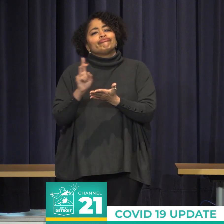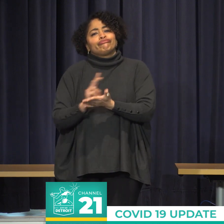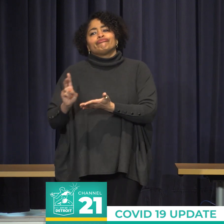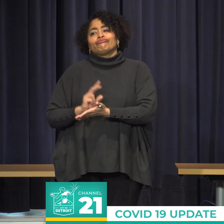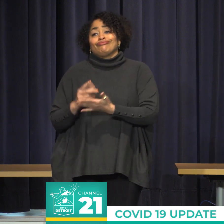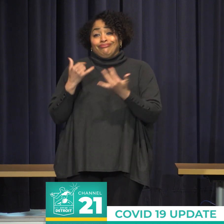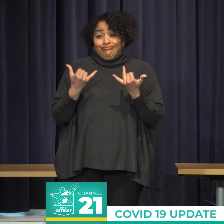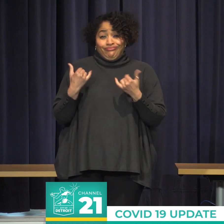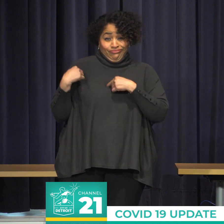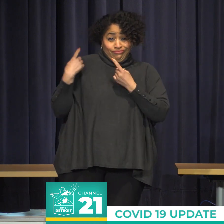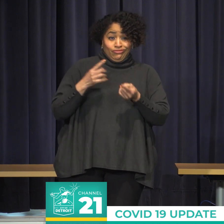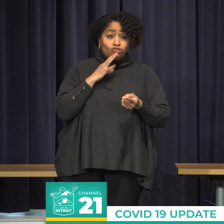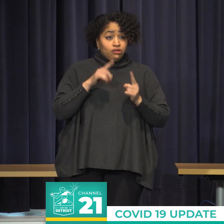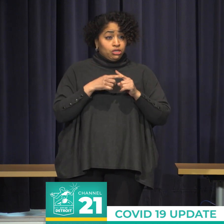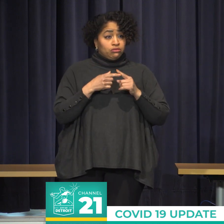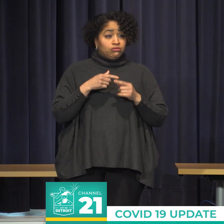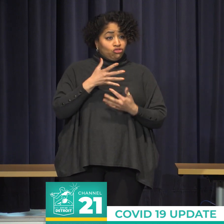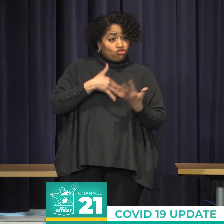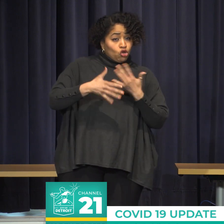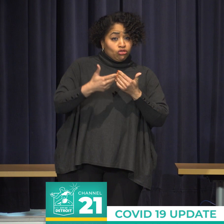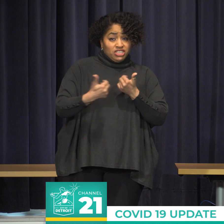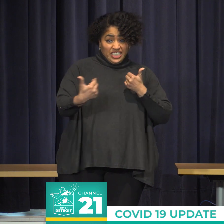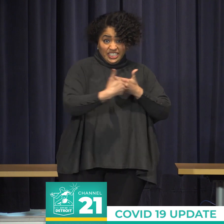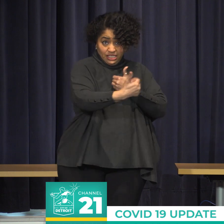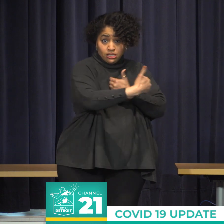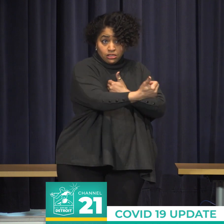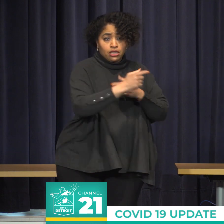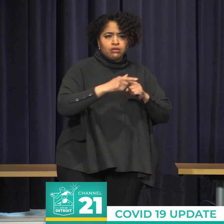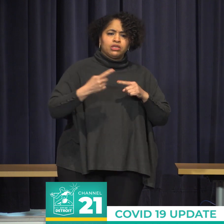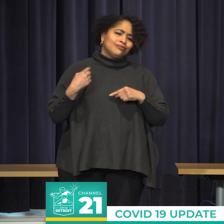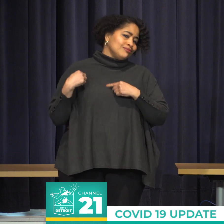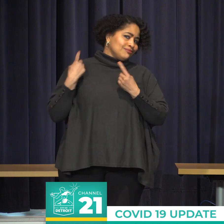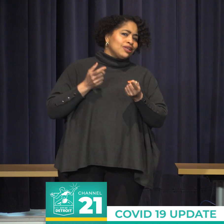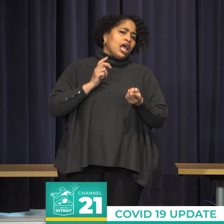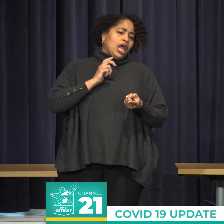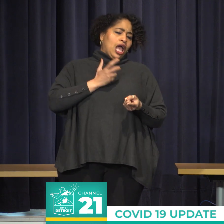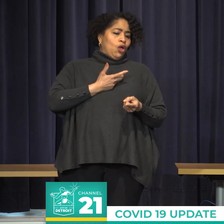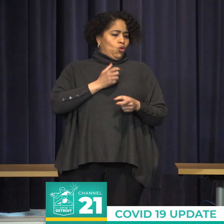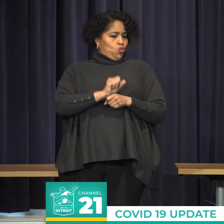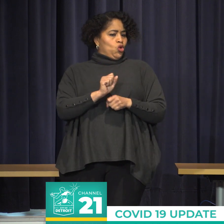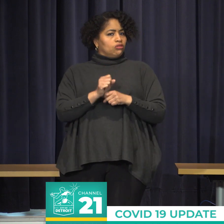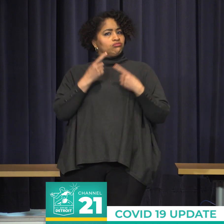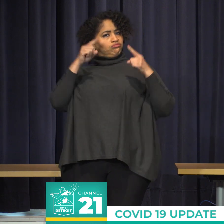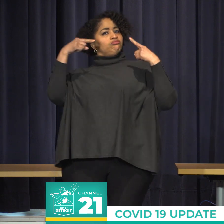social distancing, but for the first time our strategies are getting ahead of it. And so today